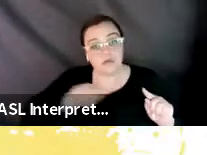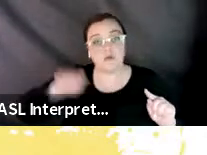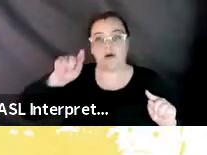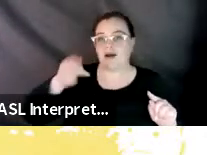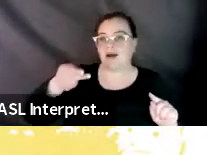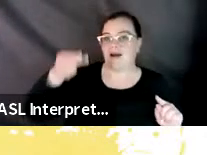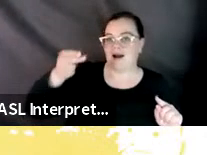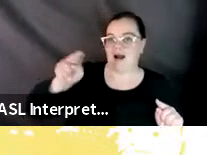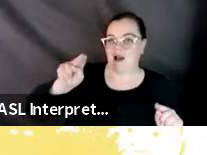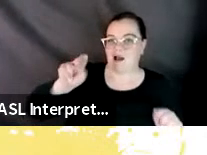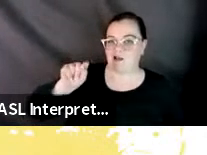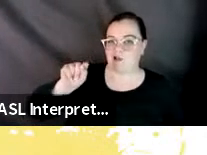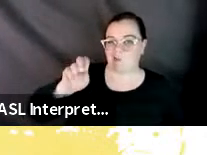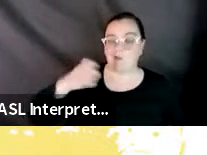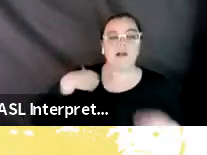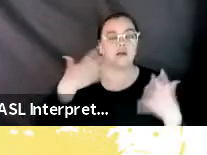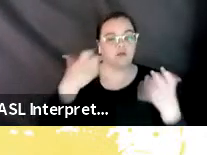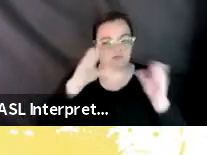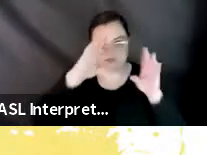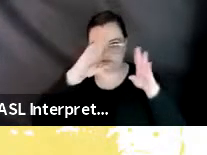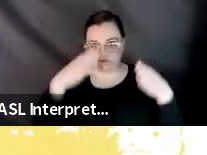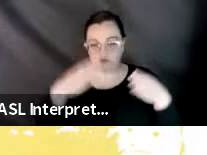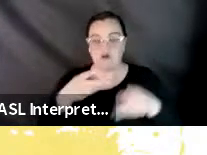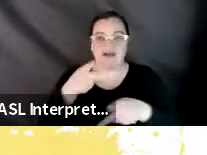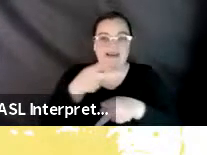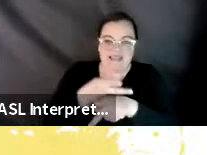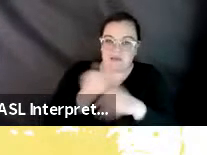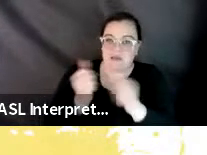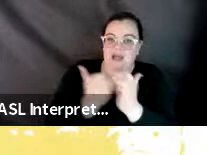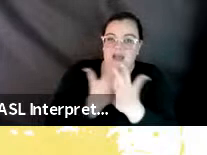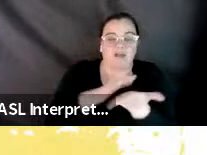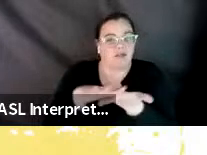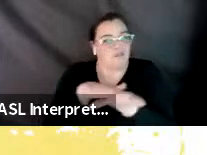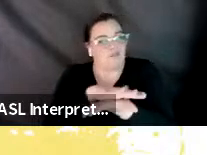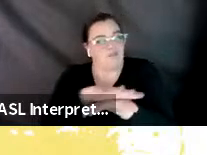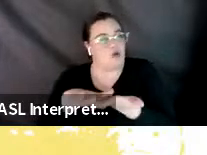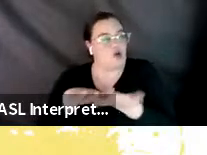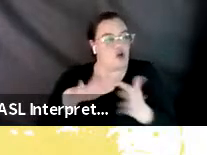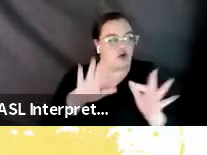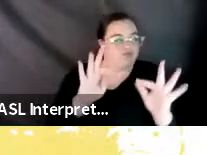know that some of you have been told the opposite, but